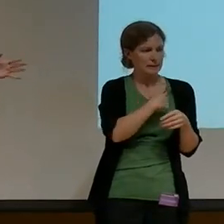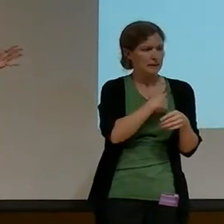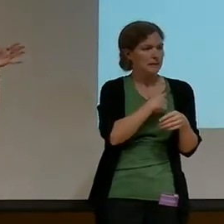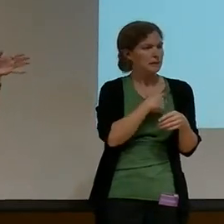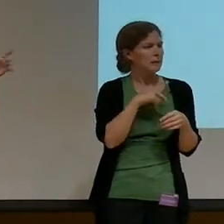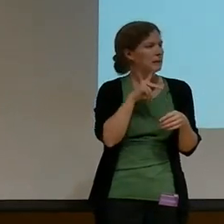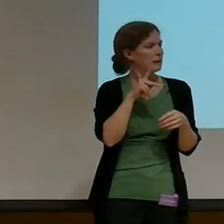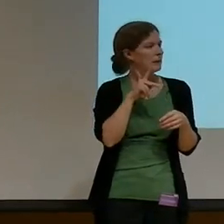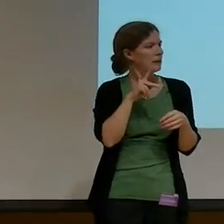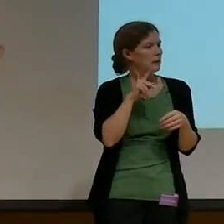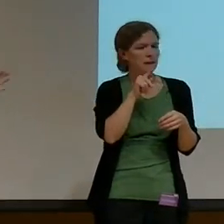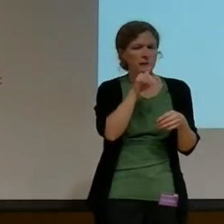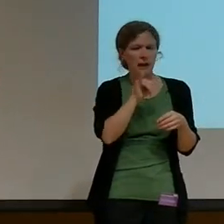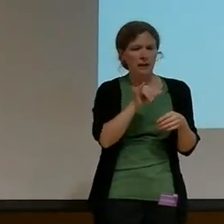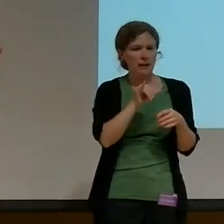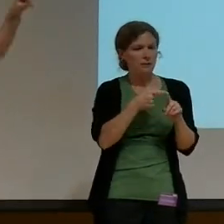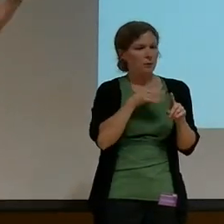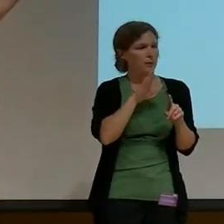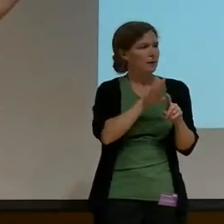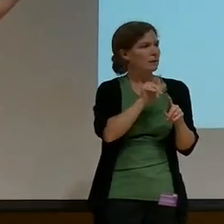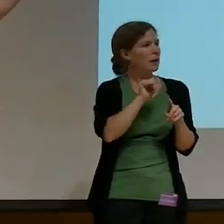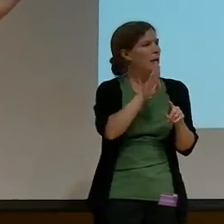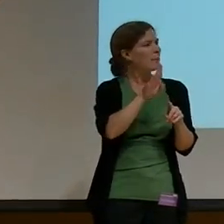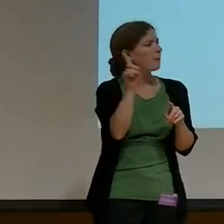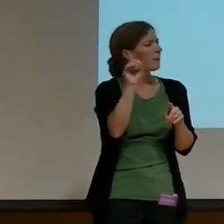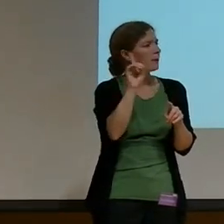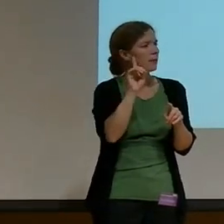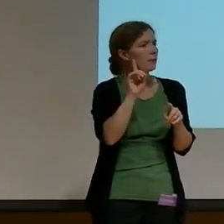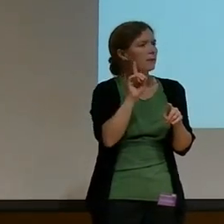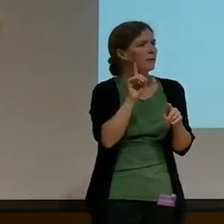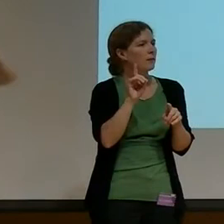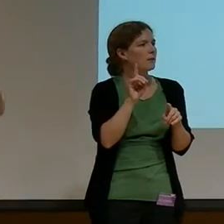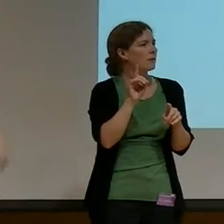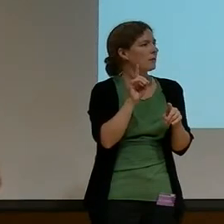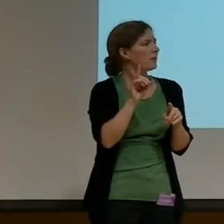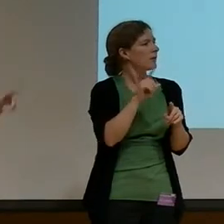is from his lab. So if anyone's interested in more information, she's right there.